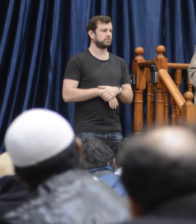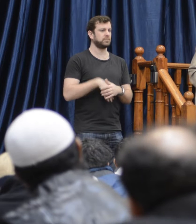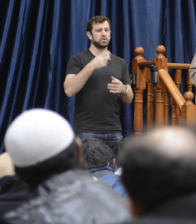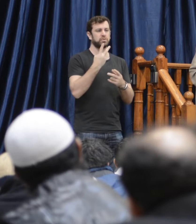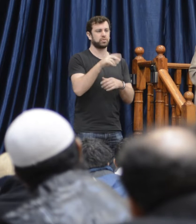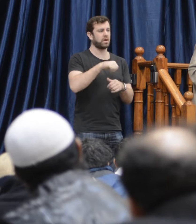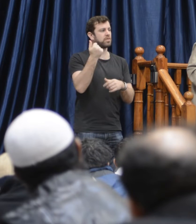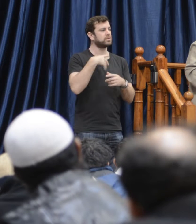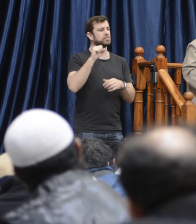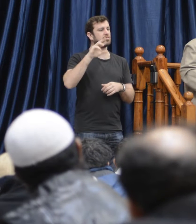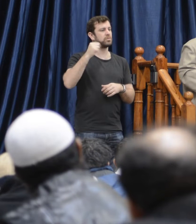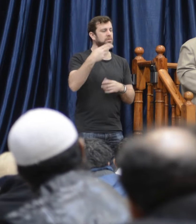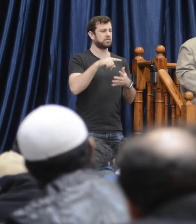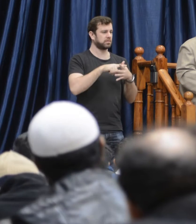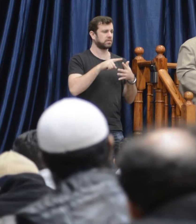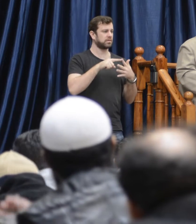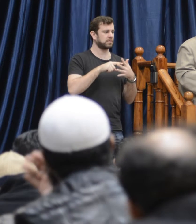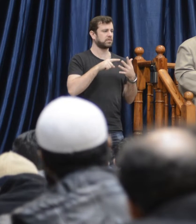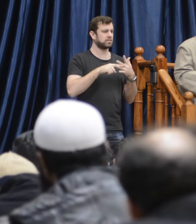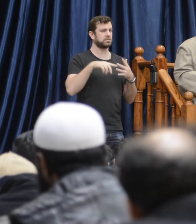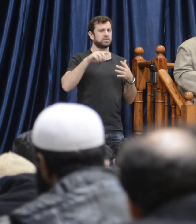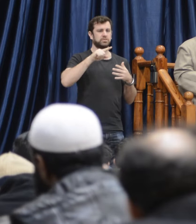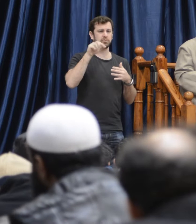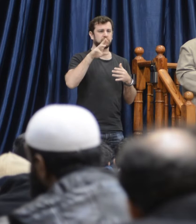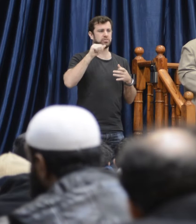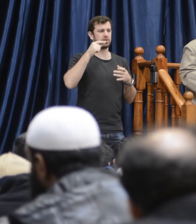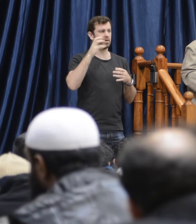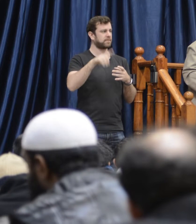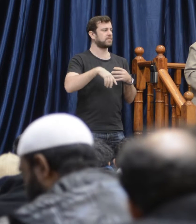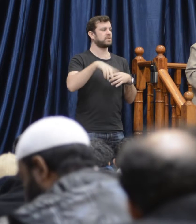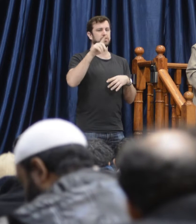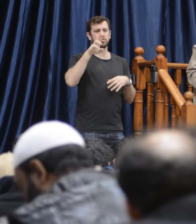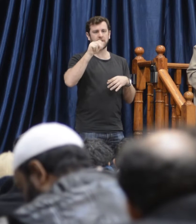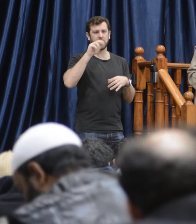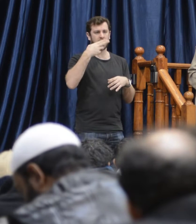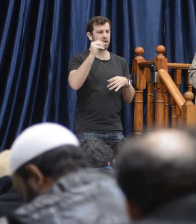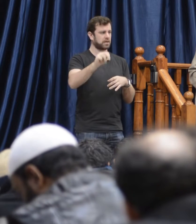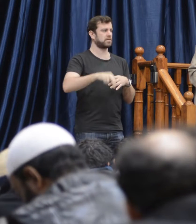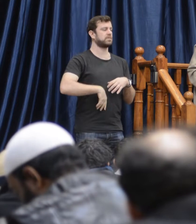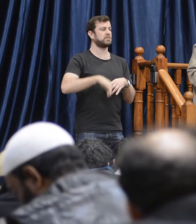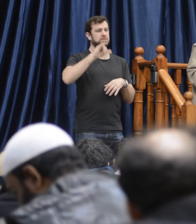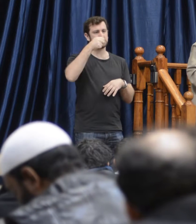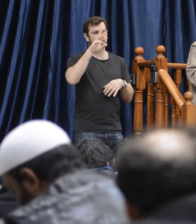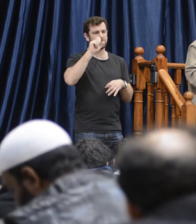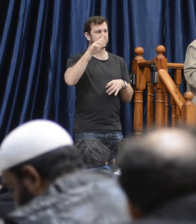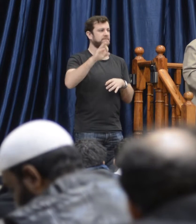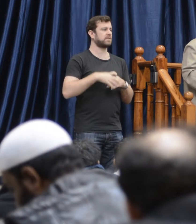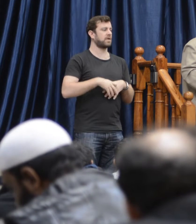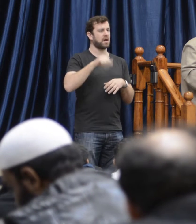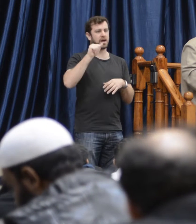Surah Ash-Shura, Surah Al-Zukhruf, Ad-Dukhan, Surah Al-Jathiyah, Surah